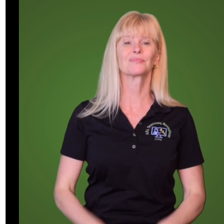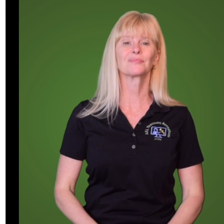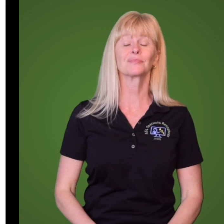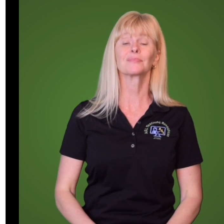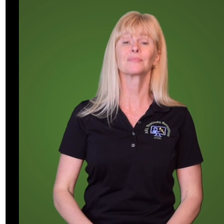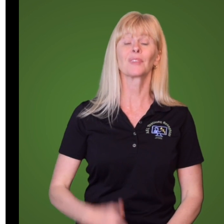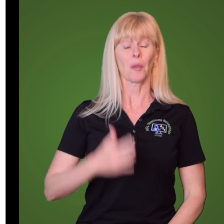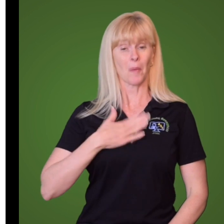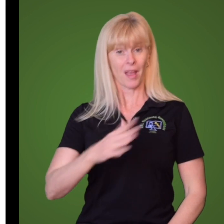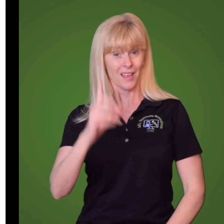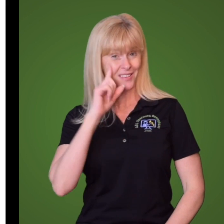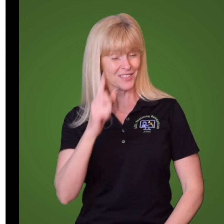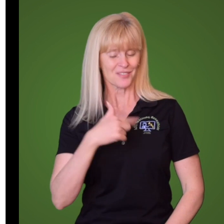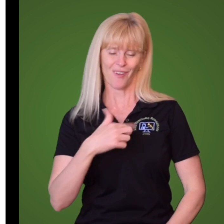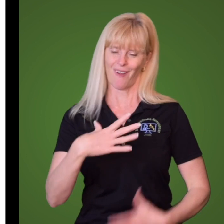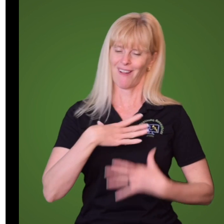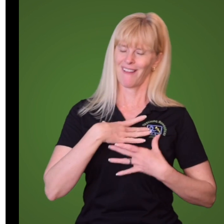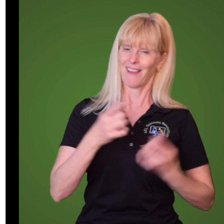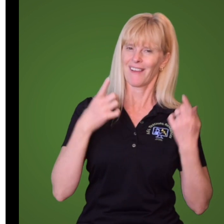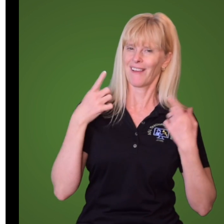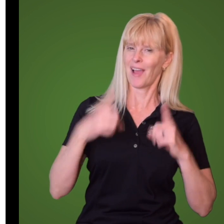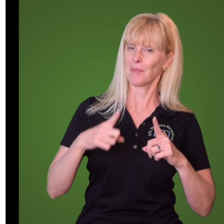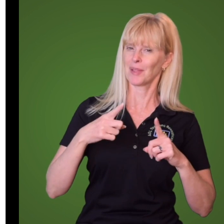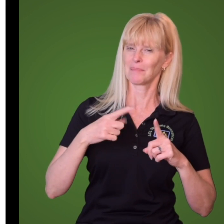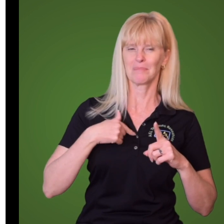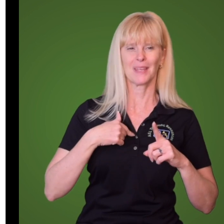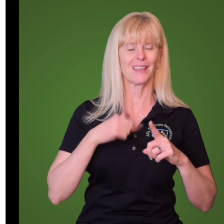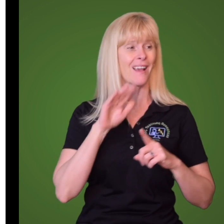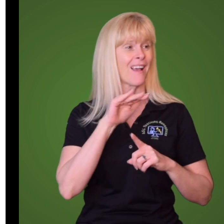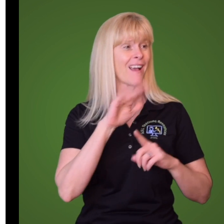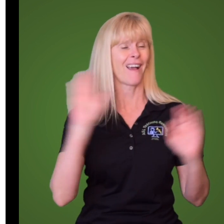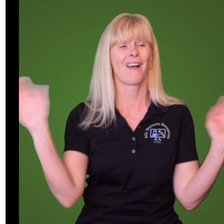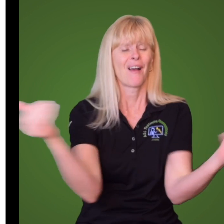I like my ears when I get a hug.